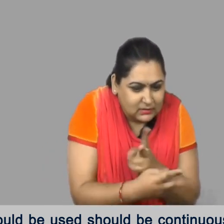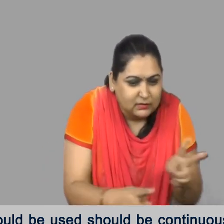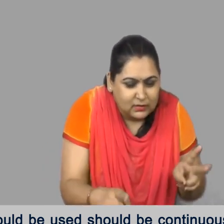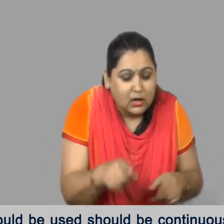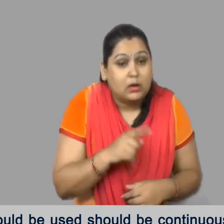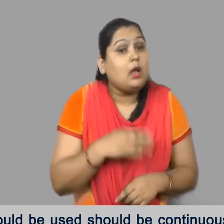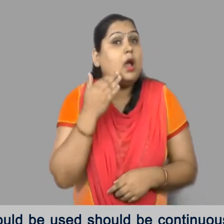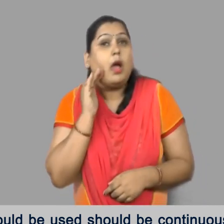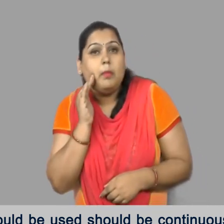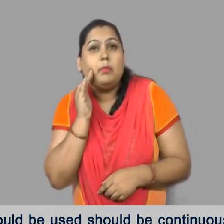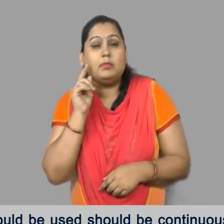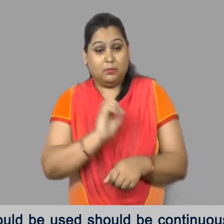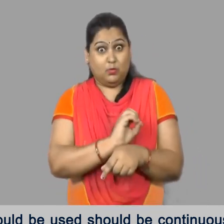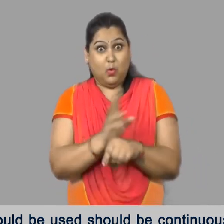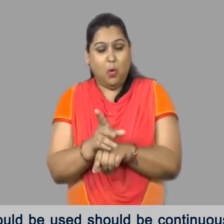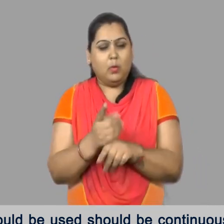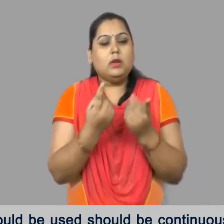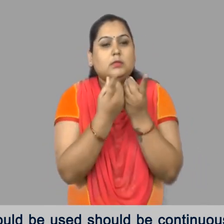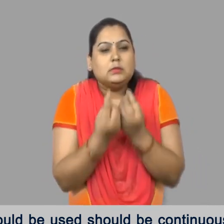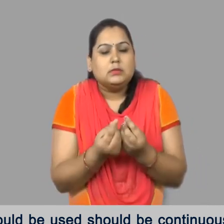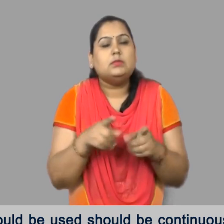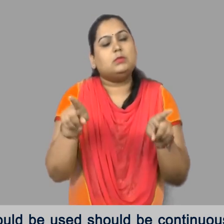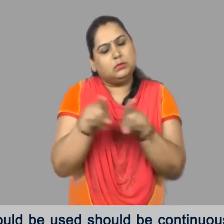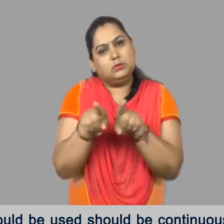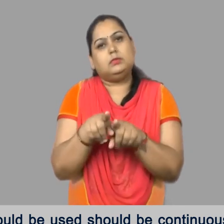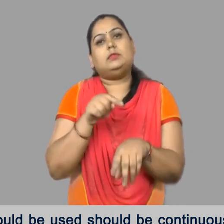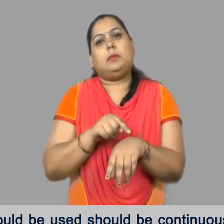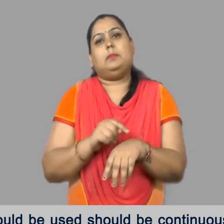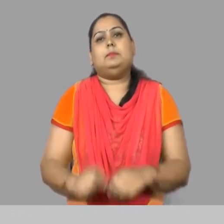under treatment for COVID-19.